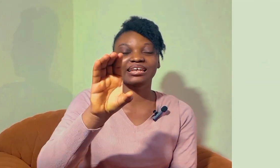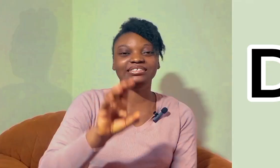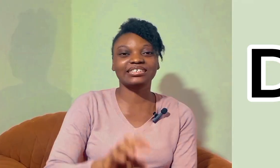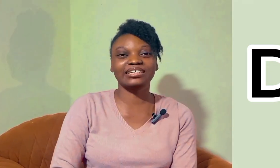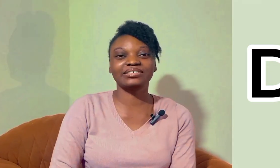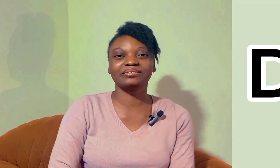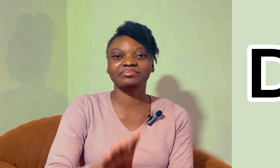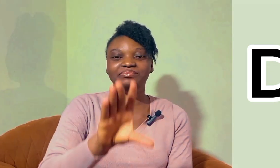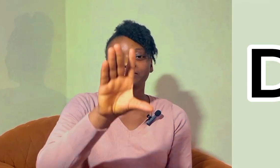D,